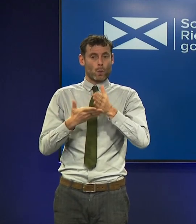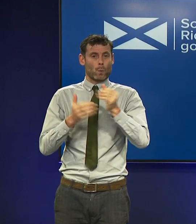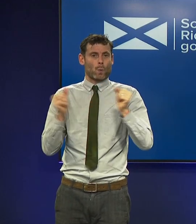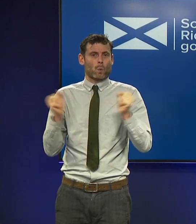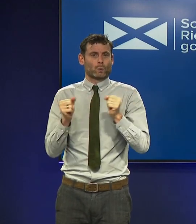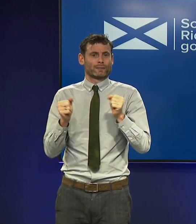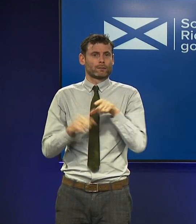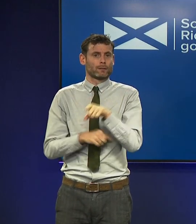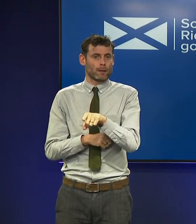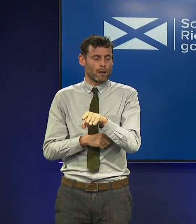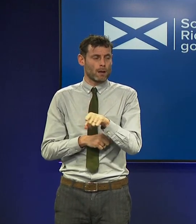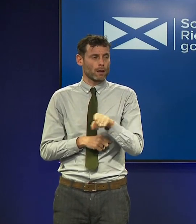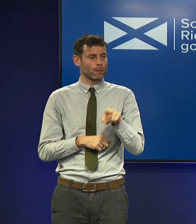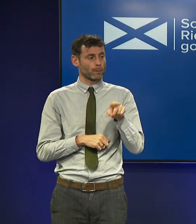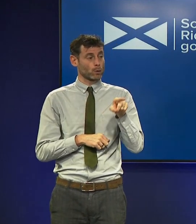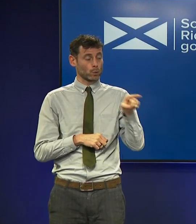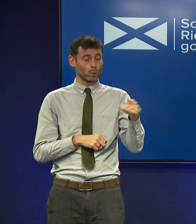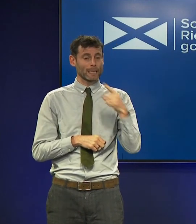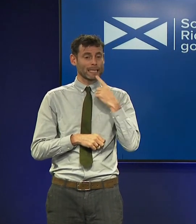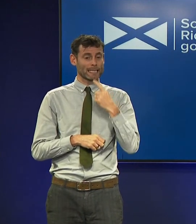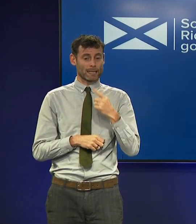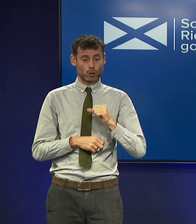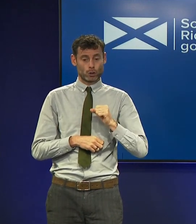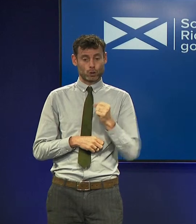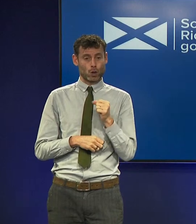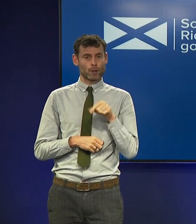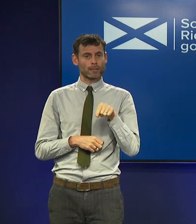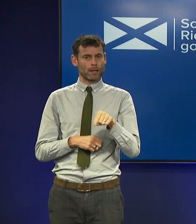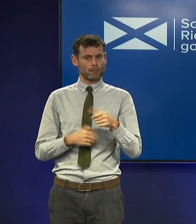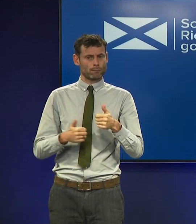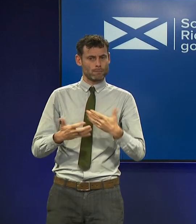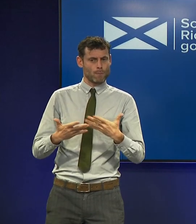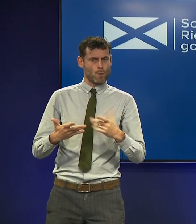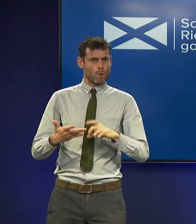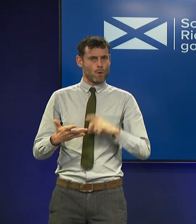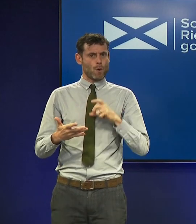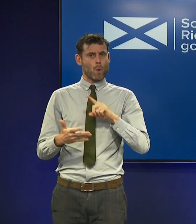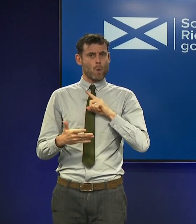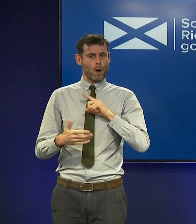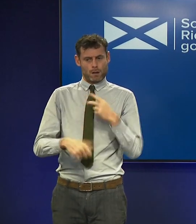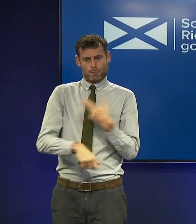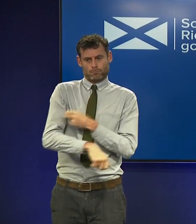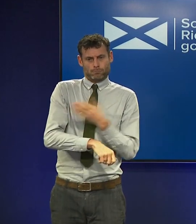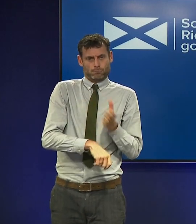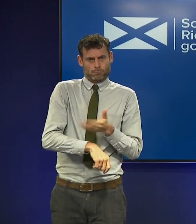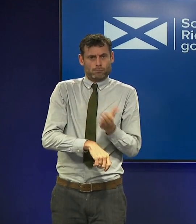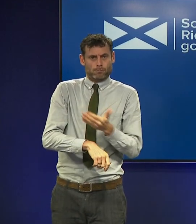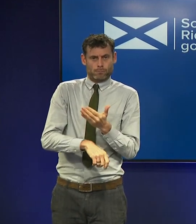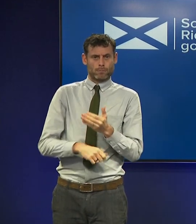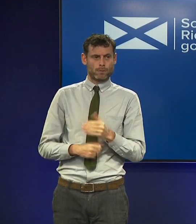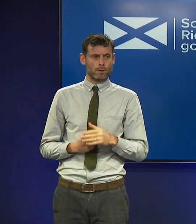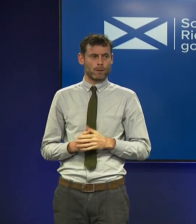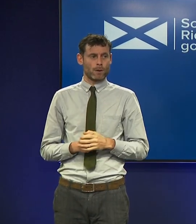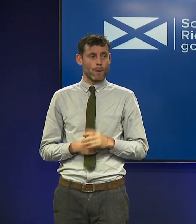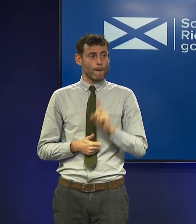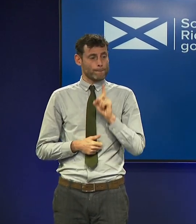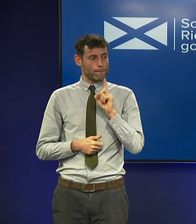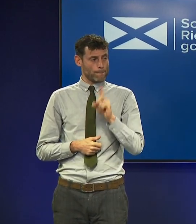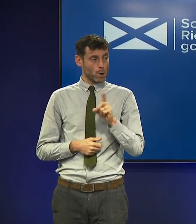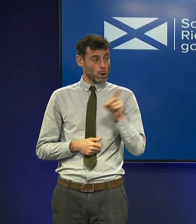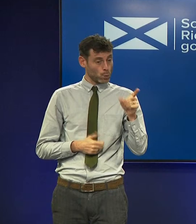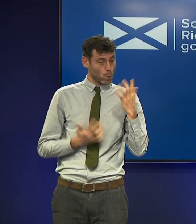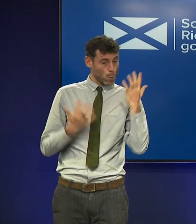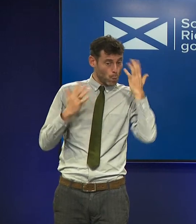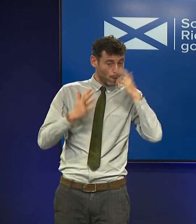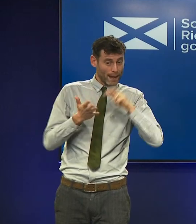You made the point about being in a stronger position because of the vaccines. How concerned are you that the NHS has less capacity to cope with any extra